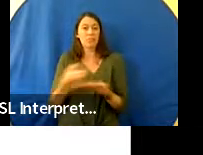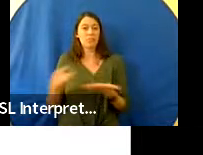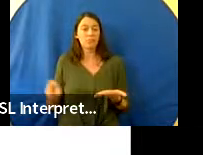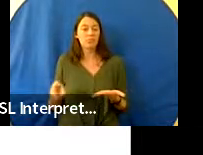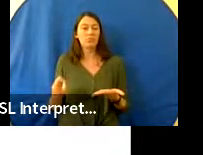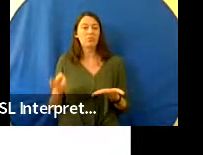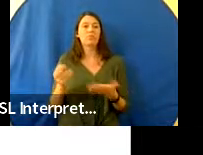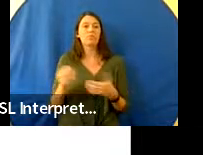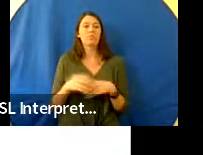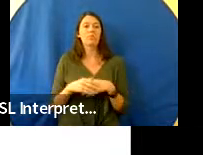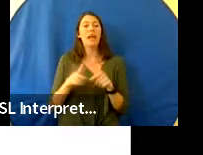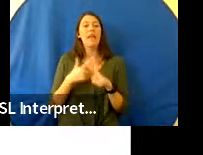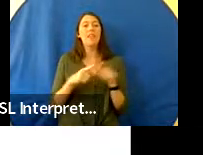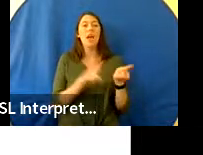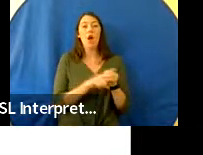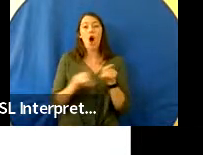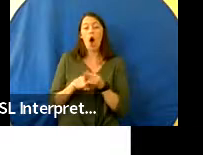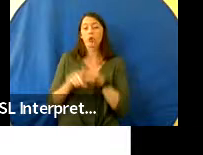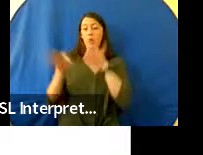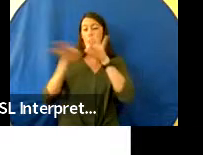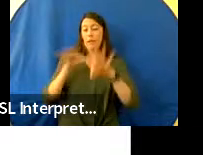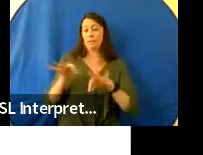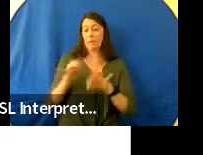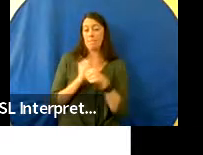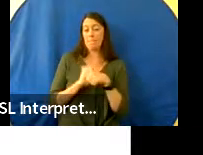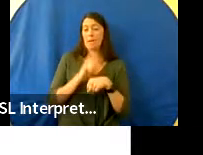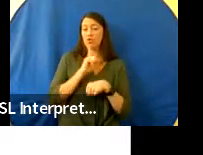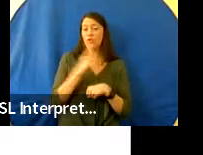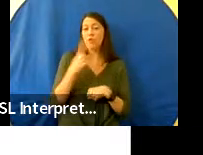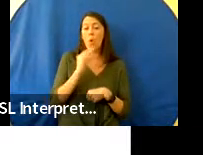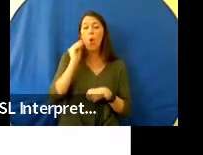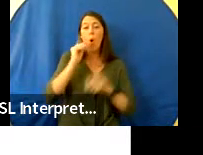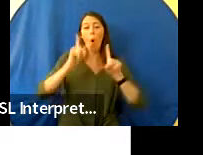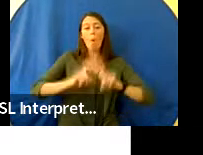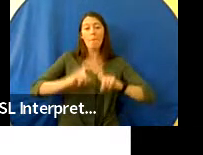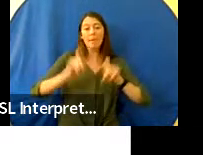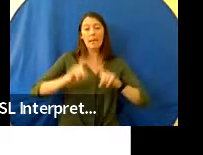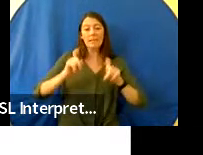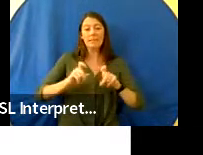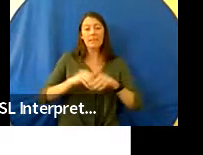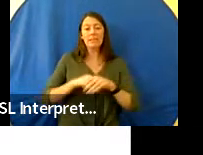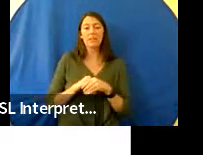terms of home testing resources that are available and continuing to come out.